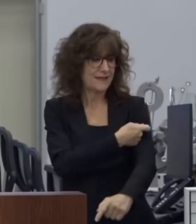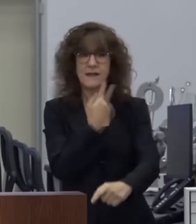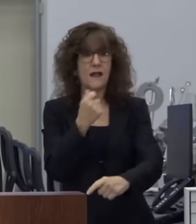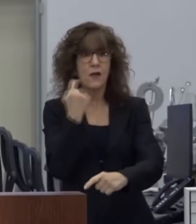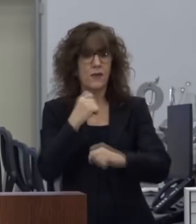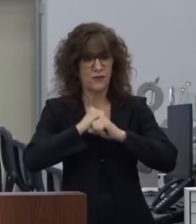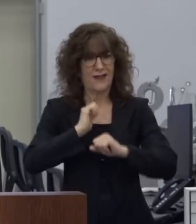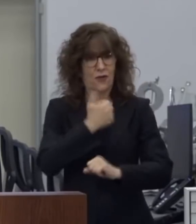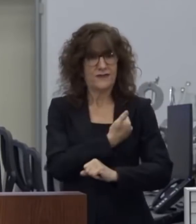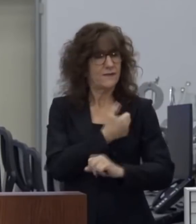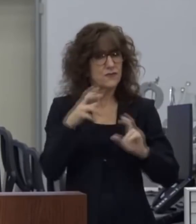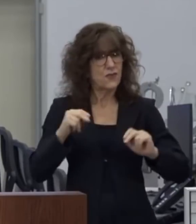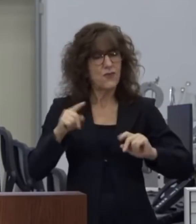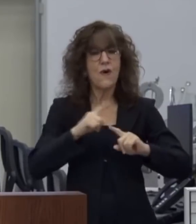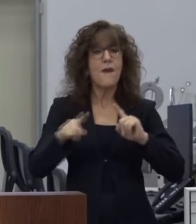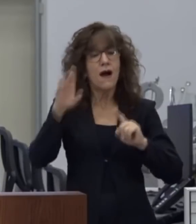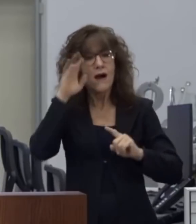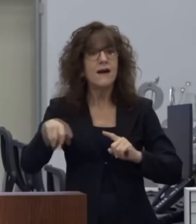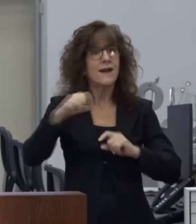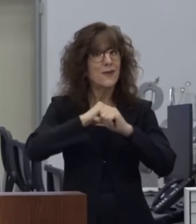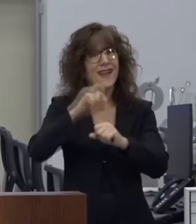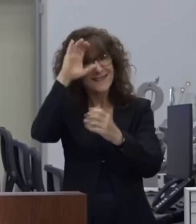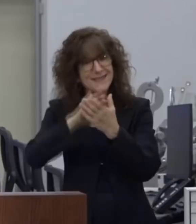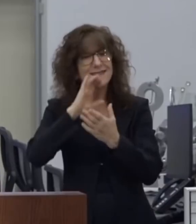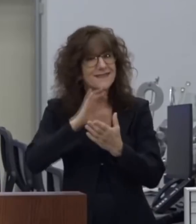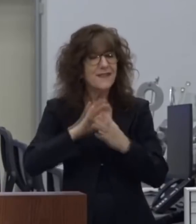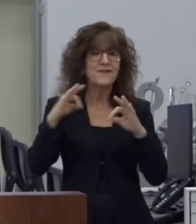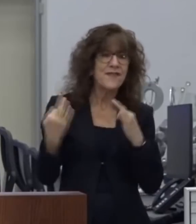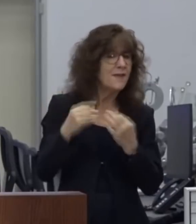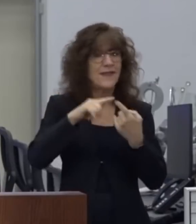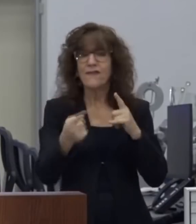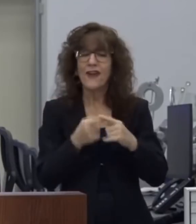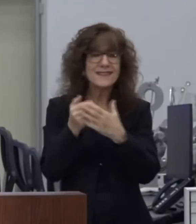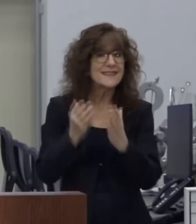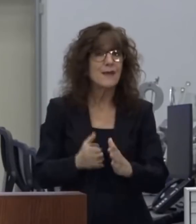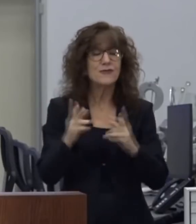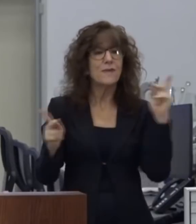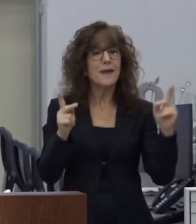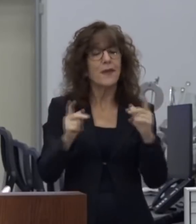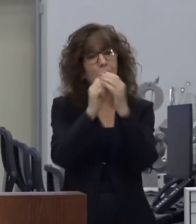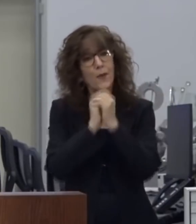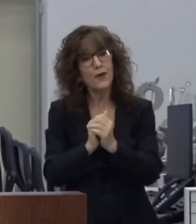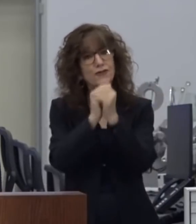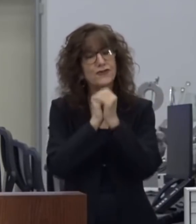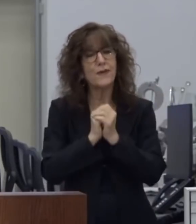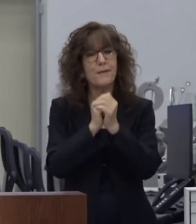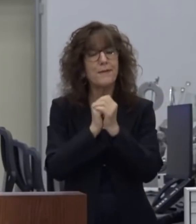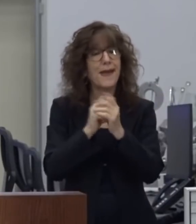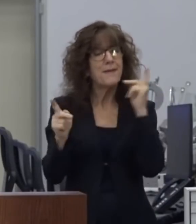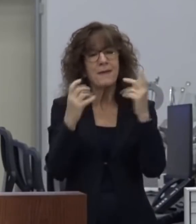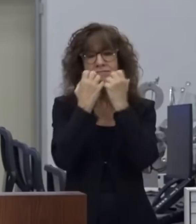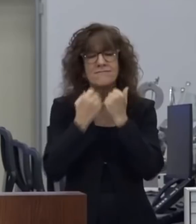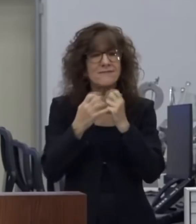protects us, but what you should know is that it protects your spouses, family, friends, neighbors, and those we worship with, those we love so much.